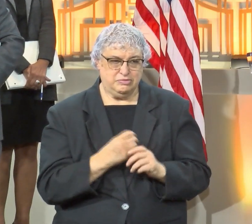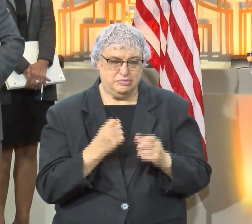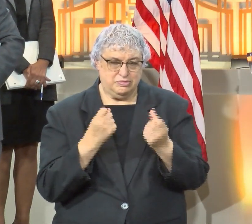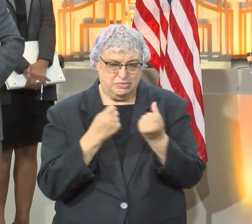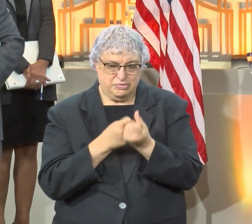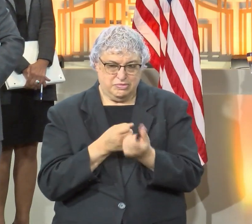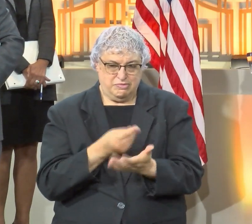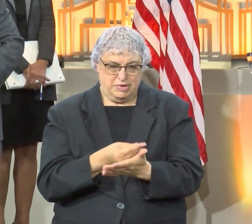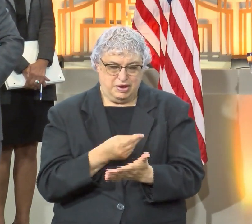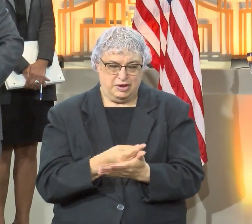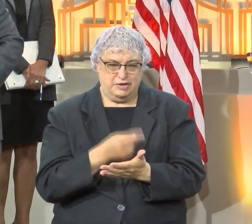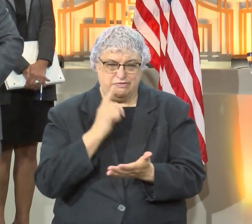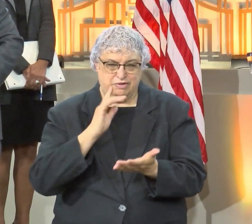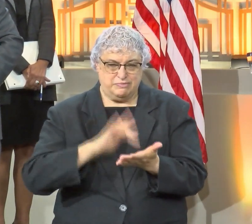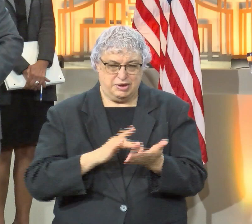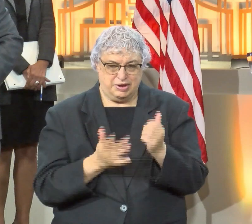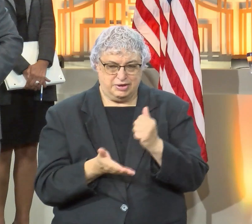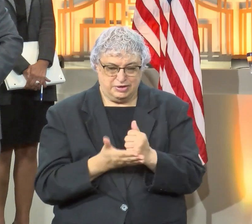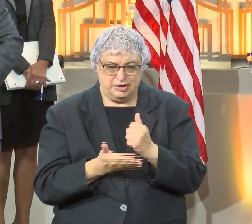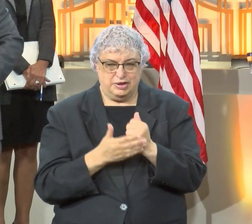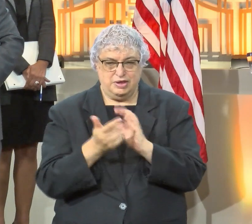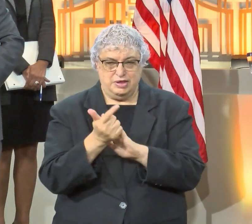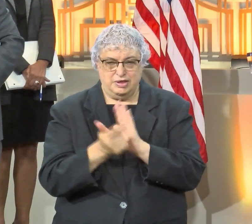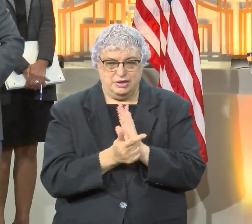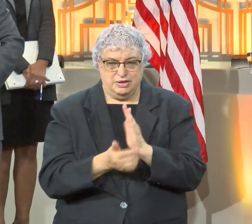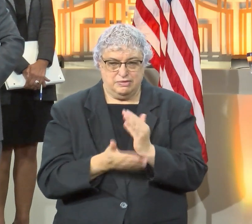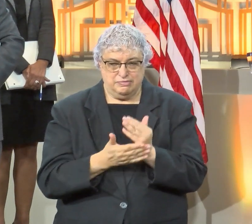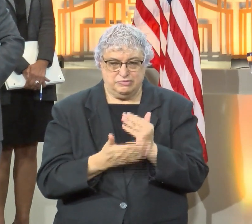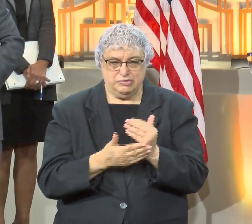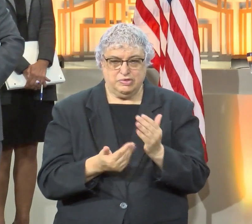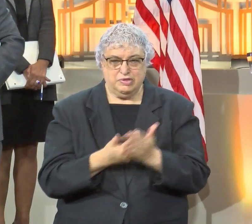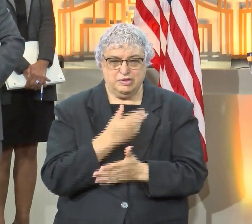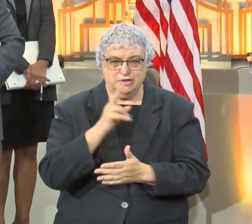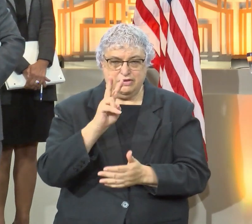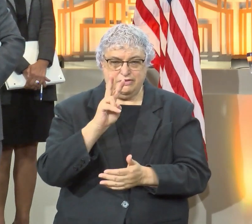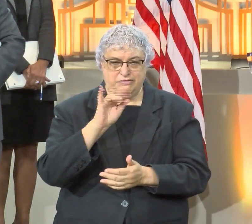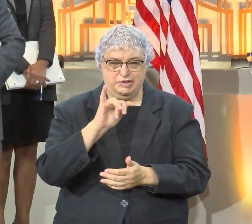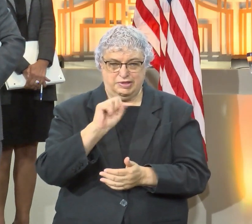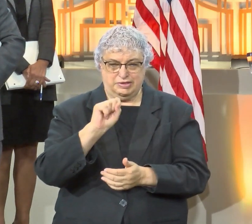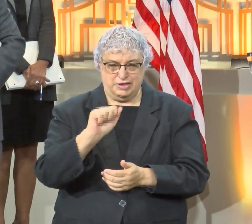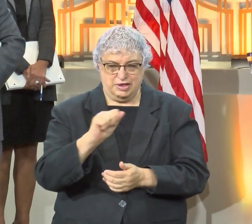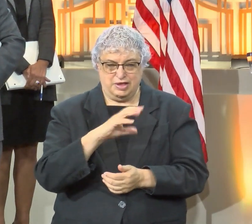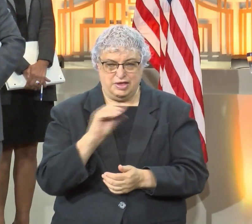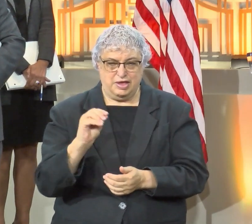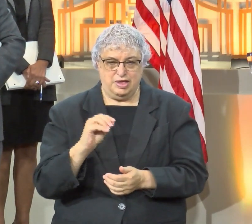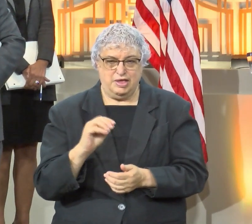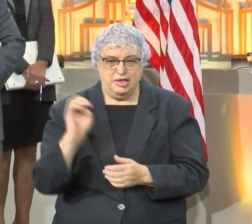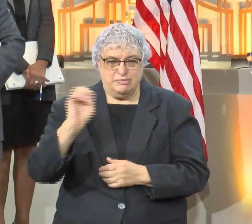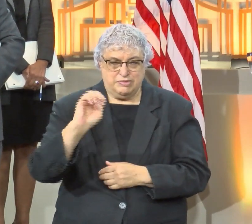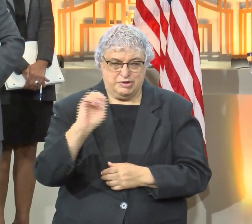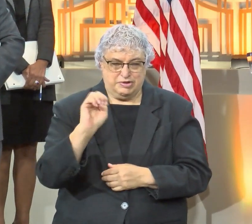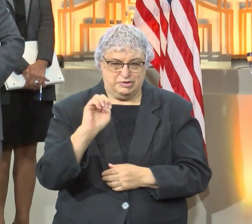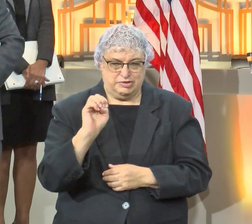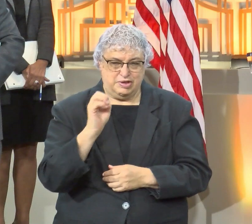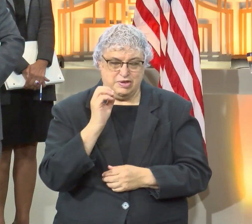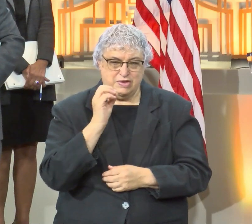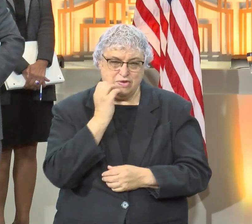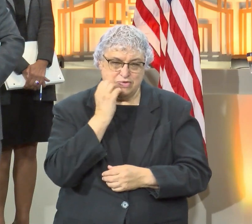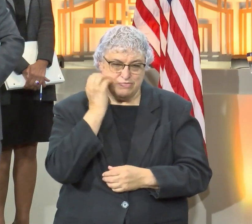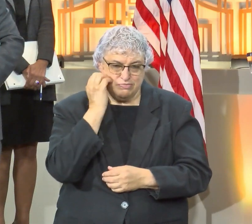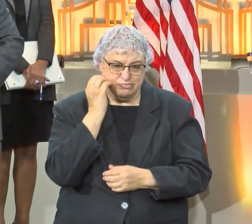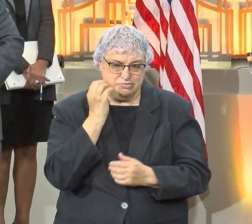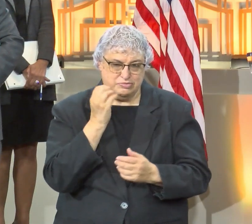funding for medical assistance, legal assistance, U-Visa assistance, and emergency shelter or long-term